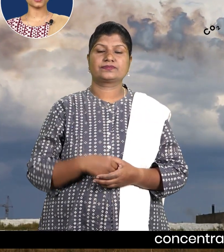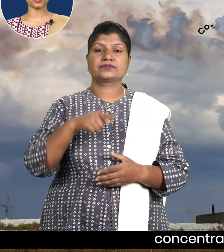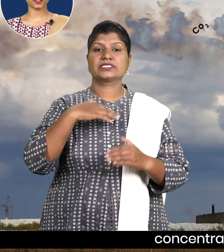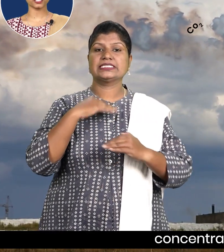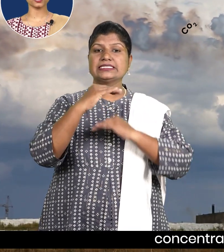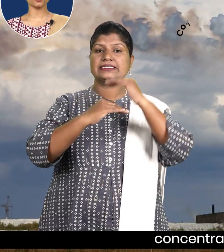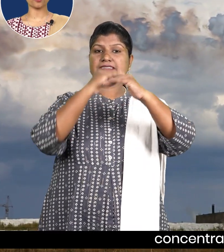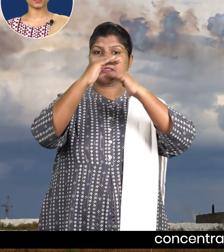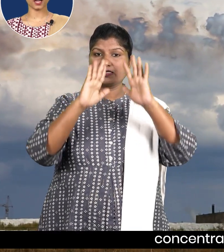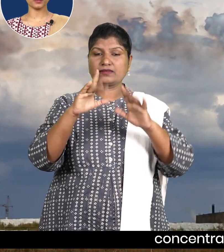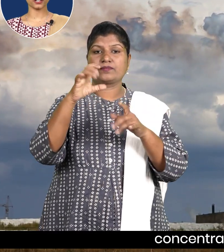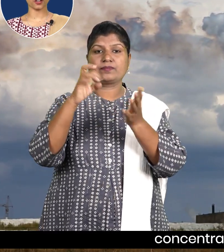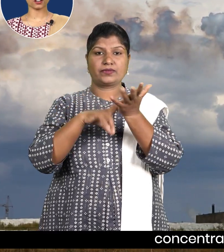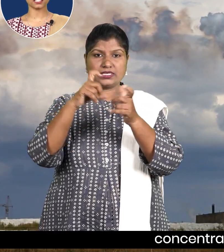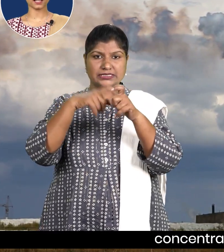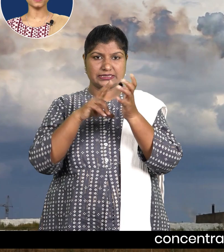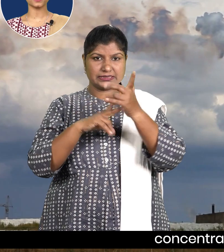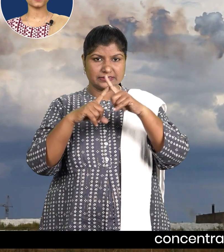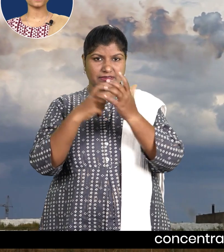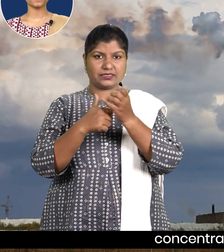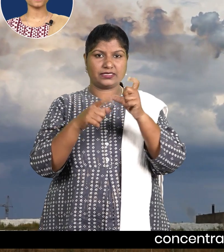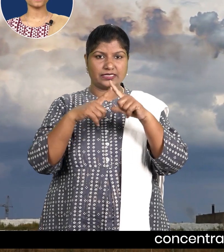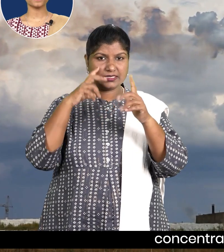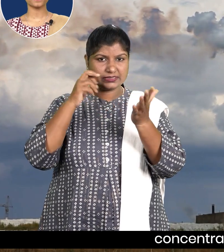Increased concentration of carbon dioxide